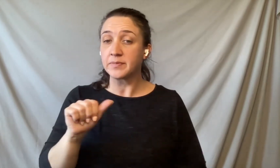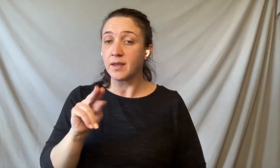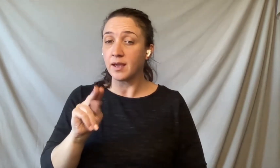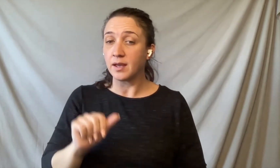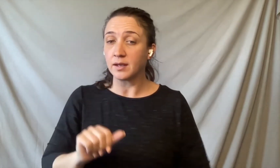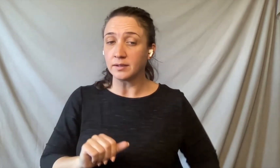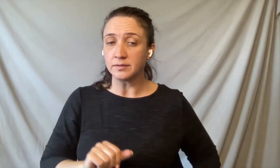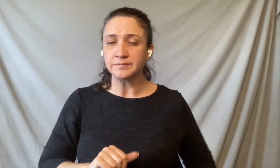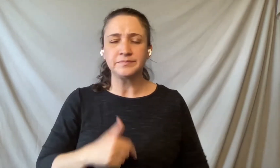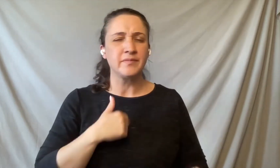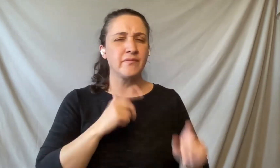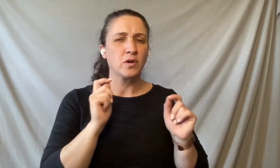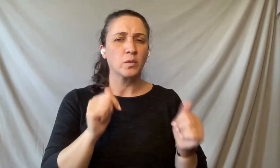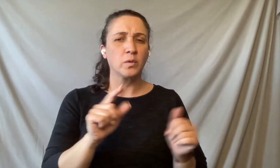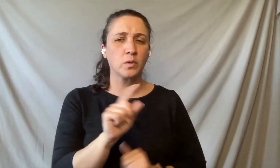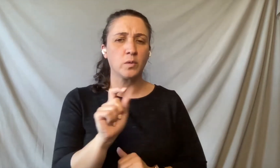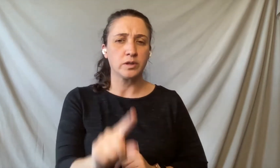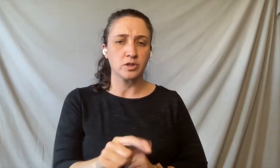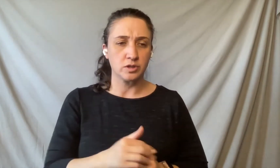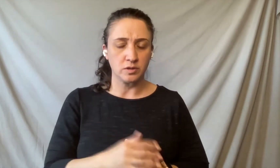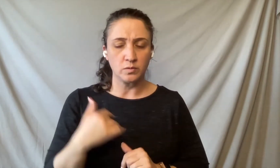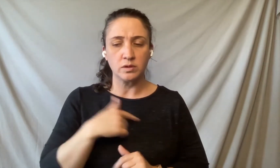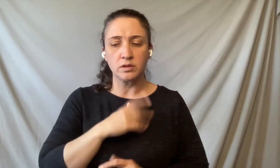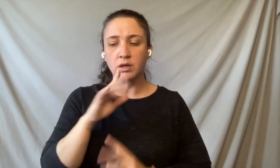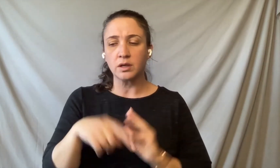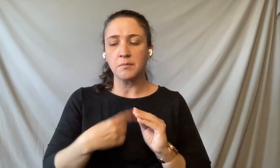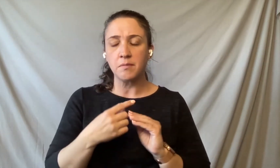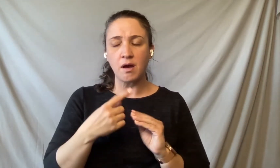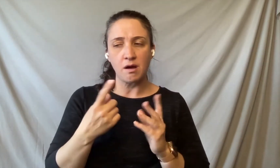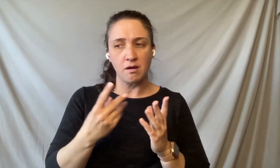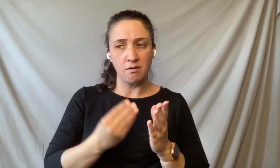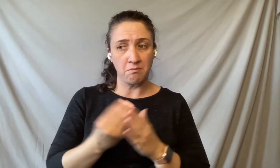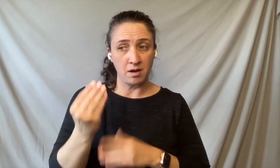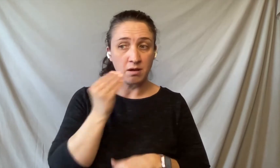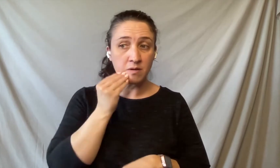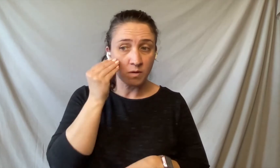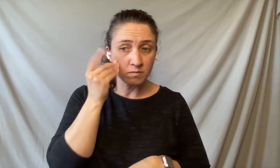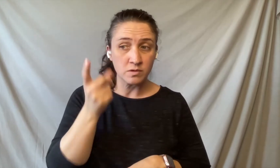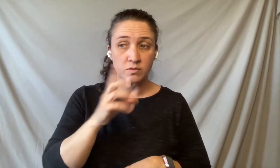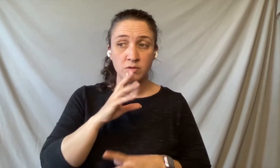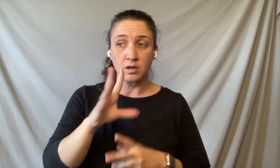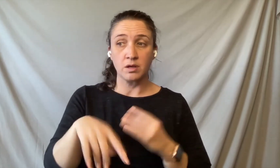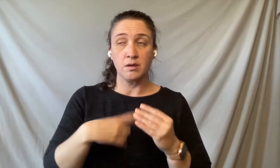Just a quick question. When we are talking about home ownership, are we including like